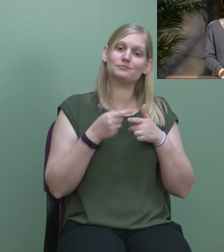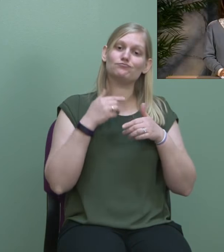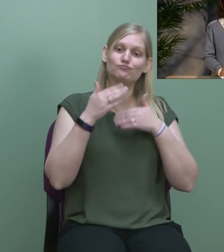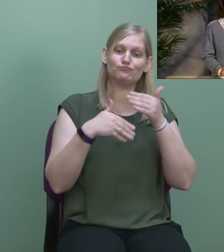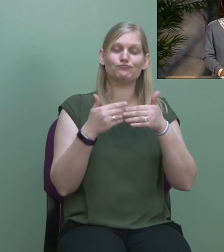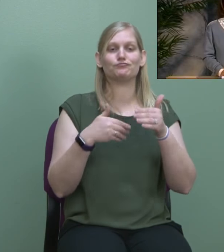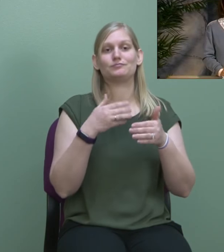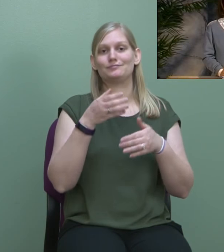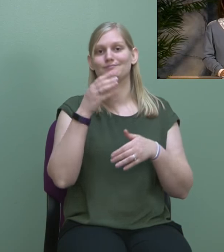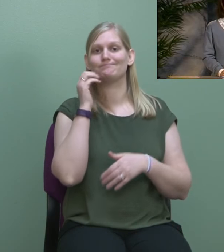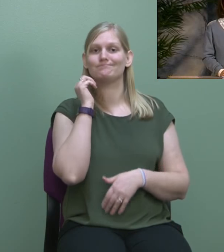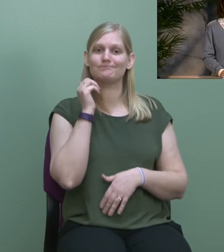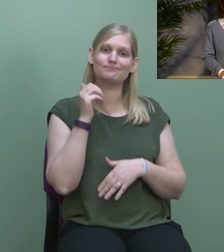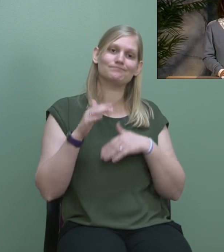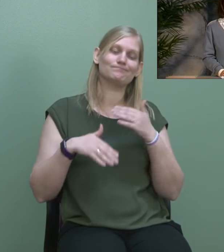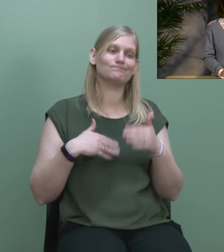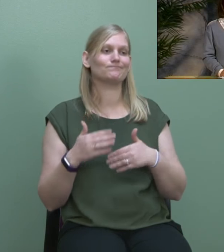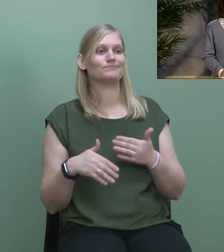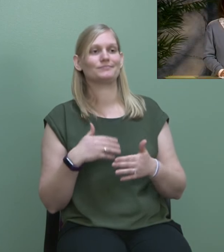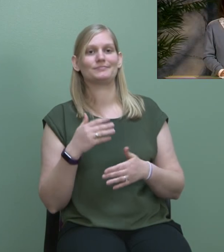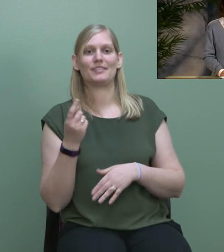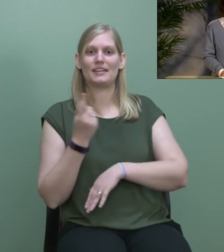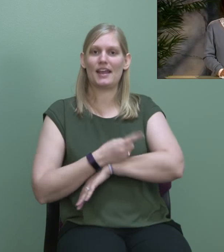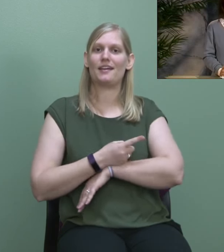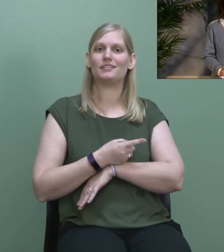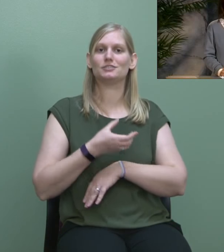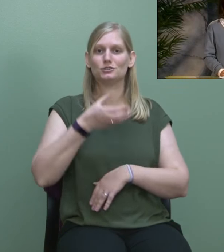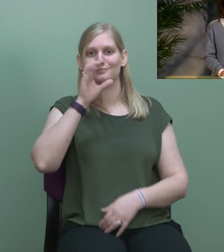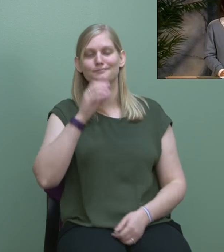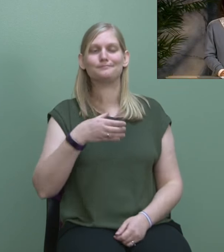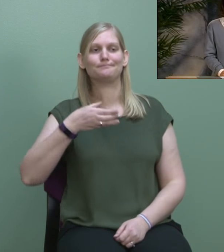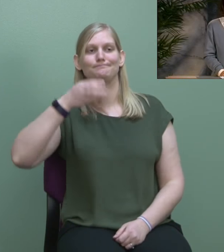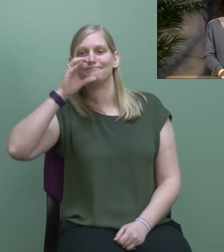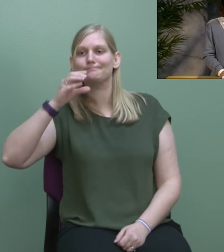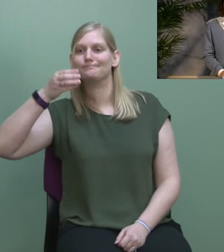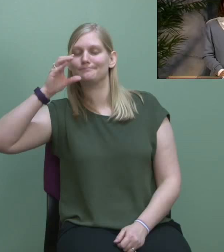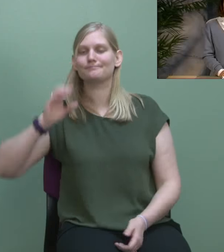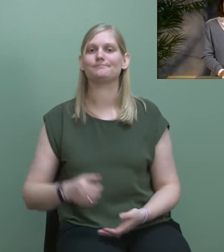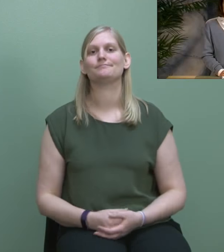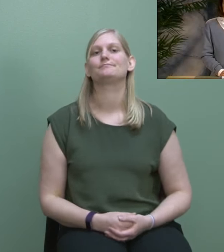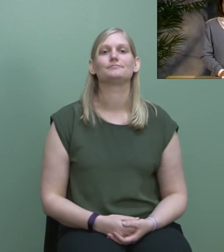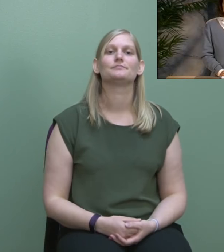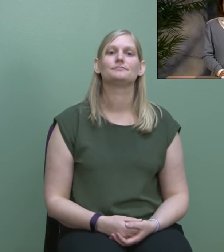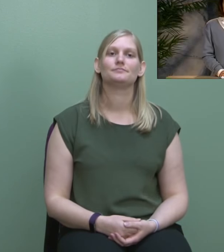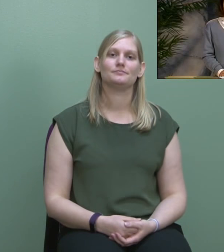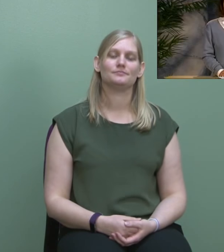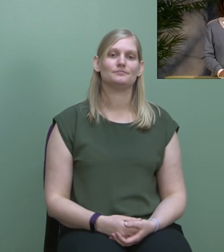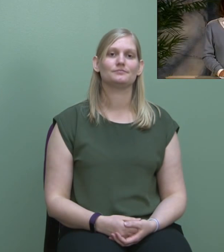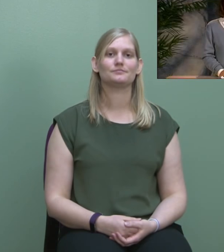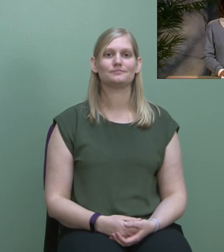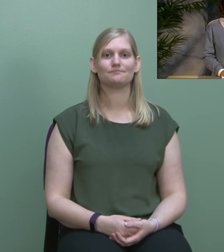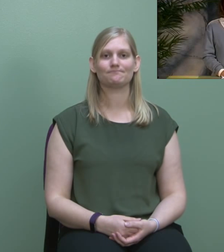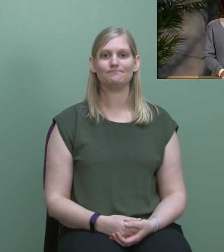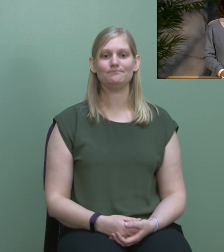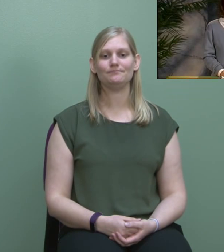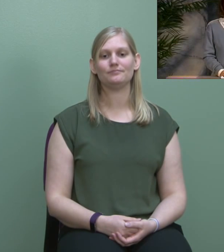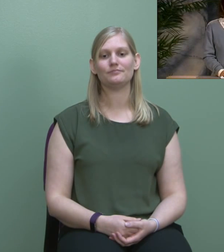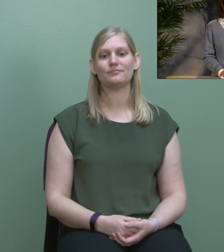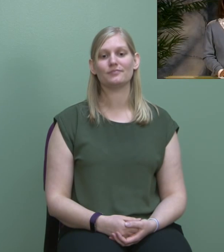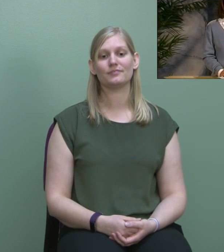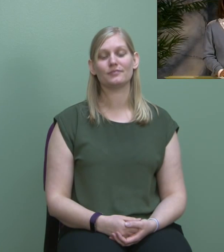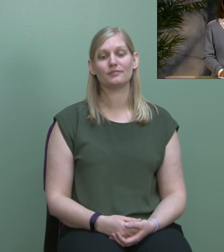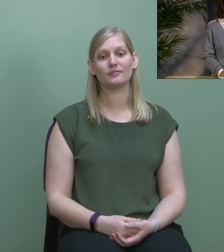and then you just need to take a few moments to have a couple more cups in the day. In conclusion,